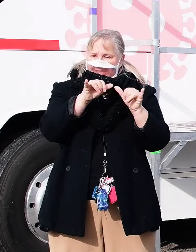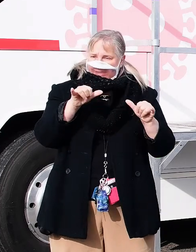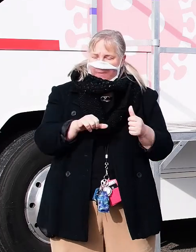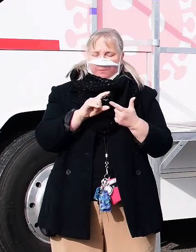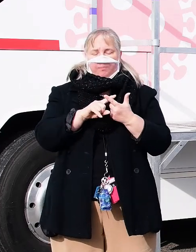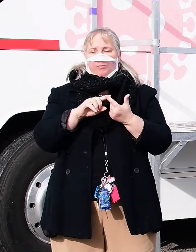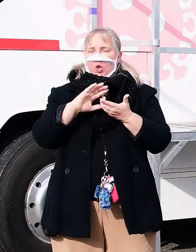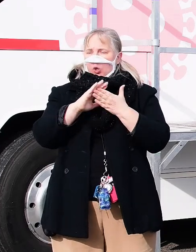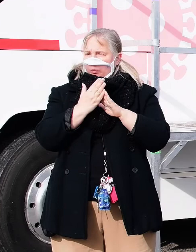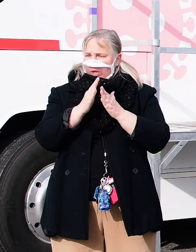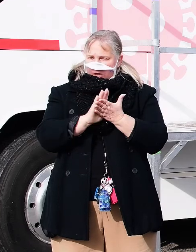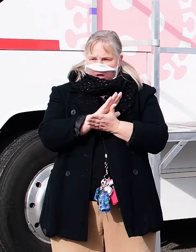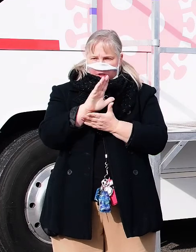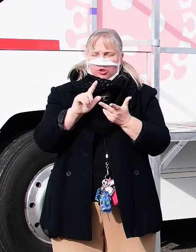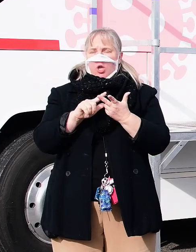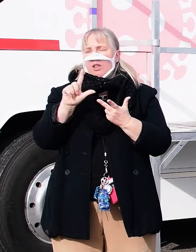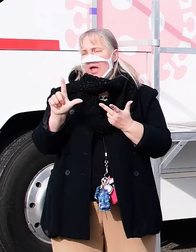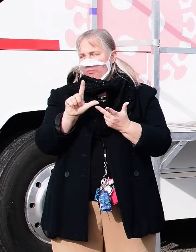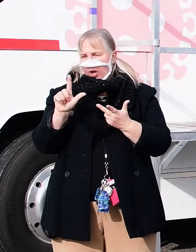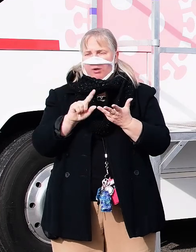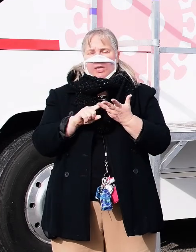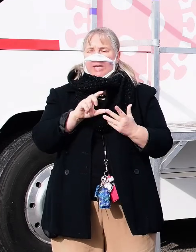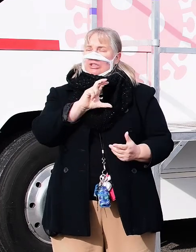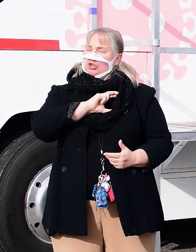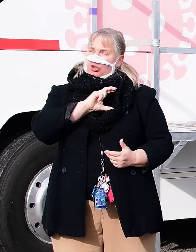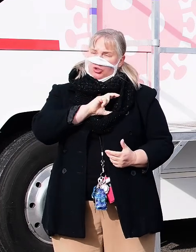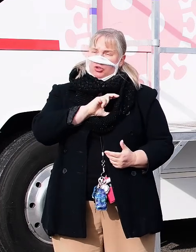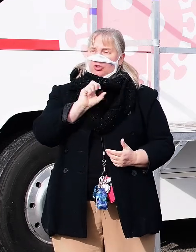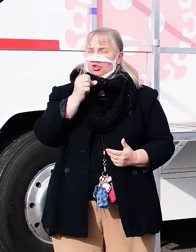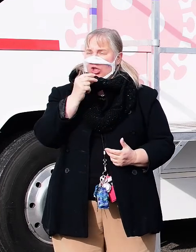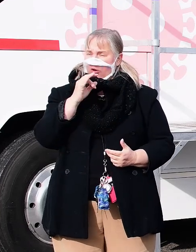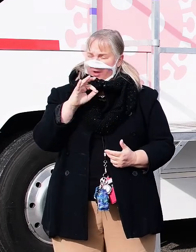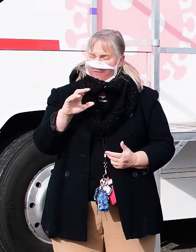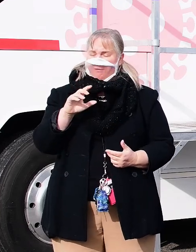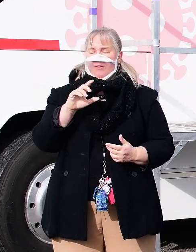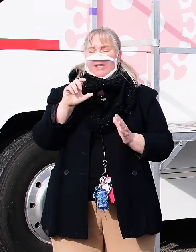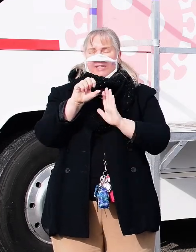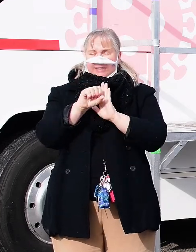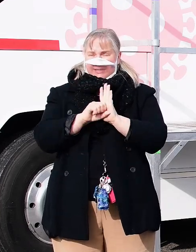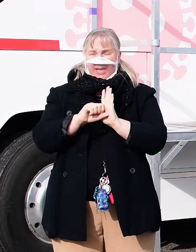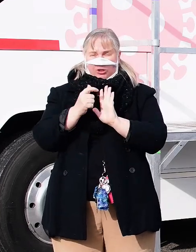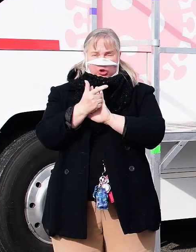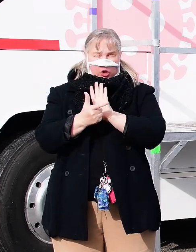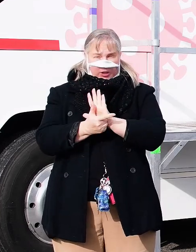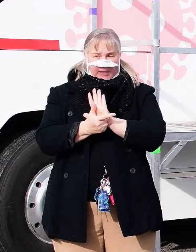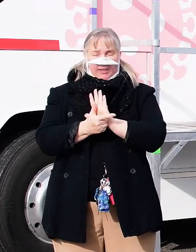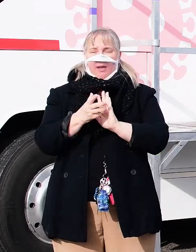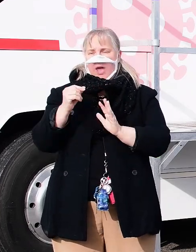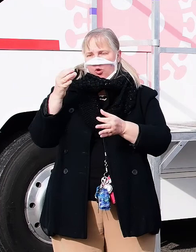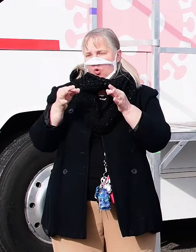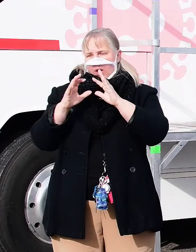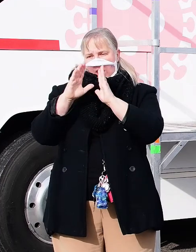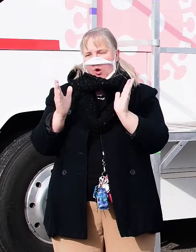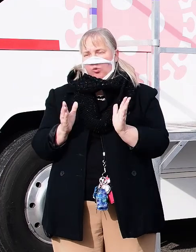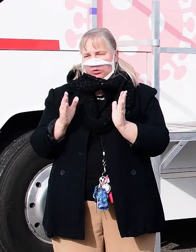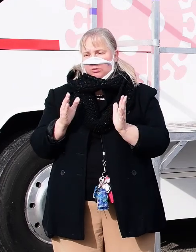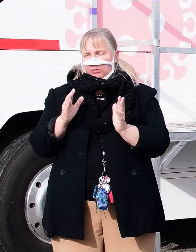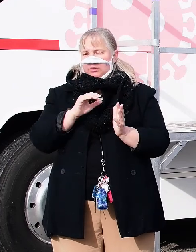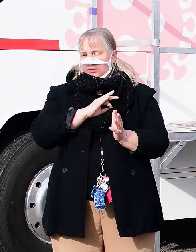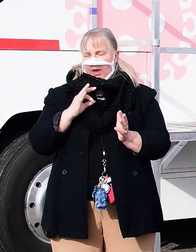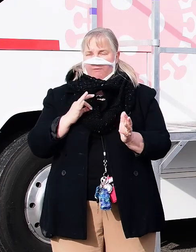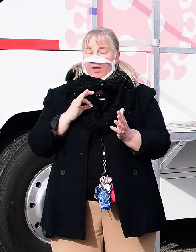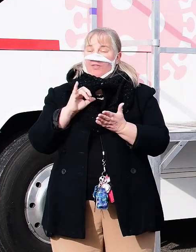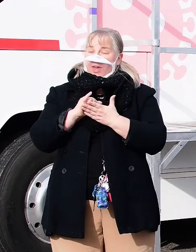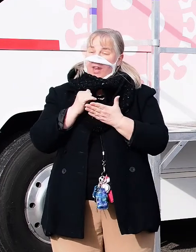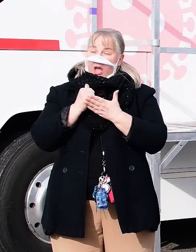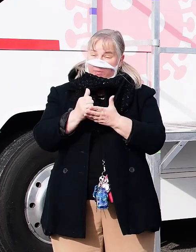the community college, the library, the sheriff, state's attorney, and our courthouses. This will help keep